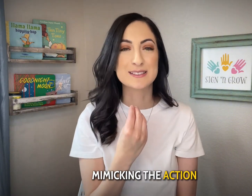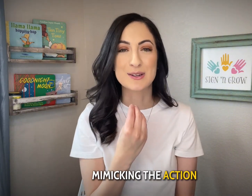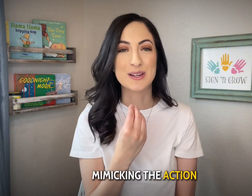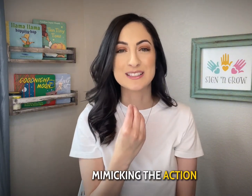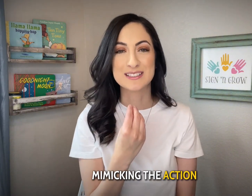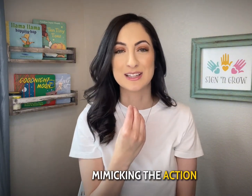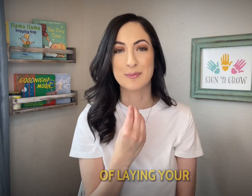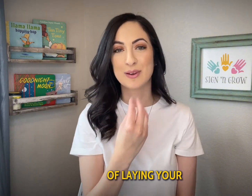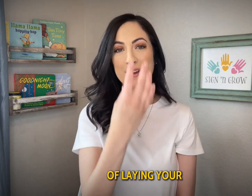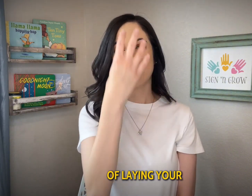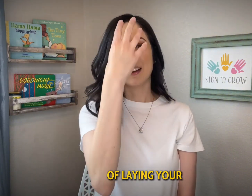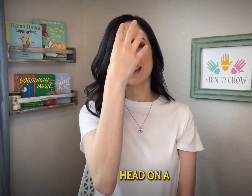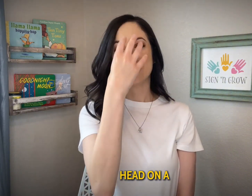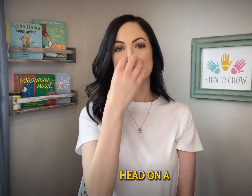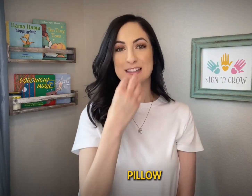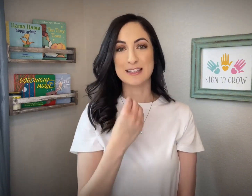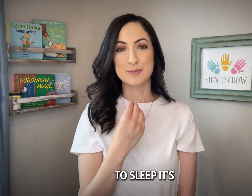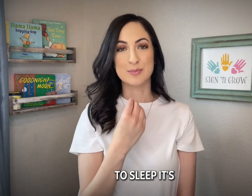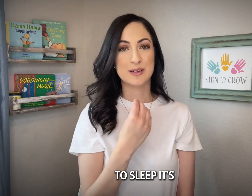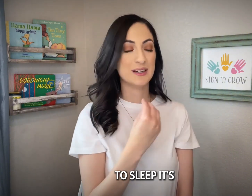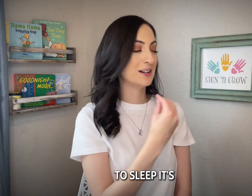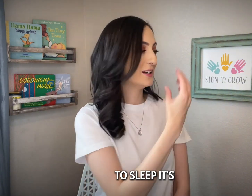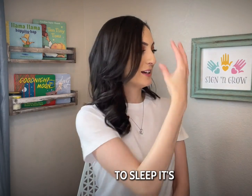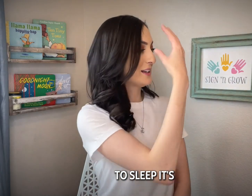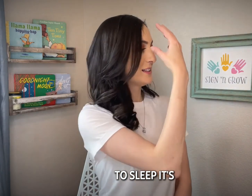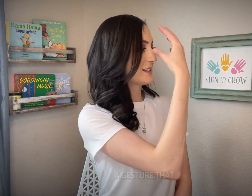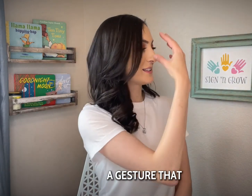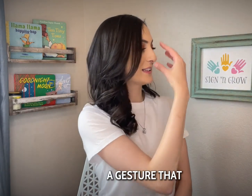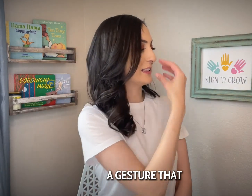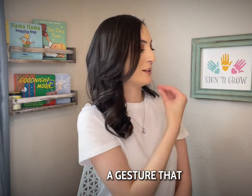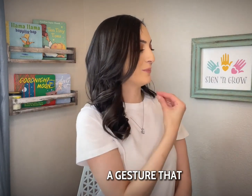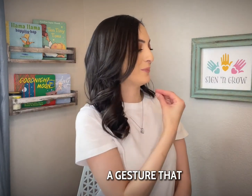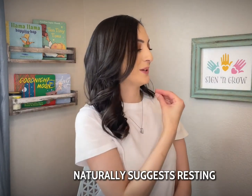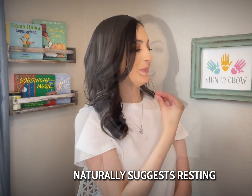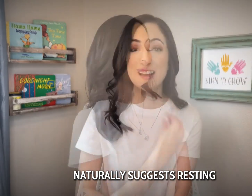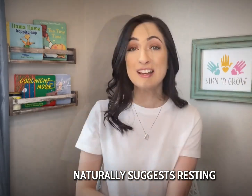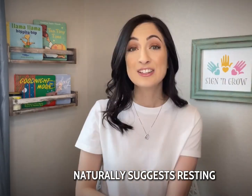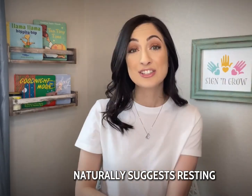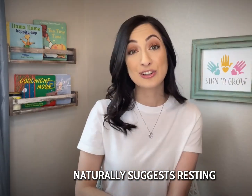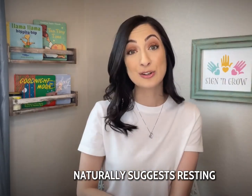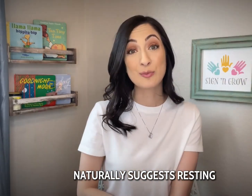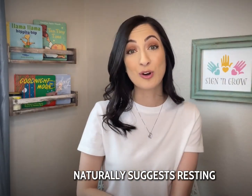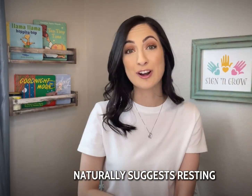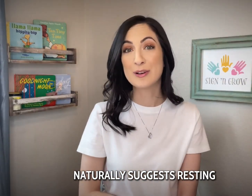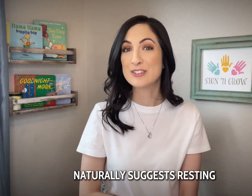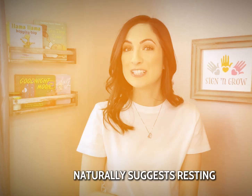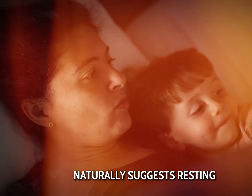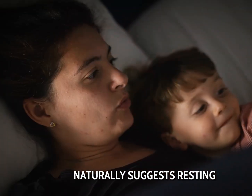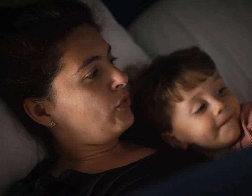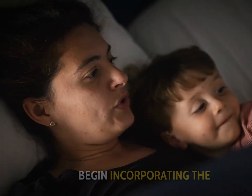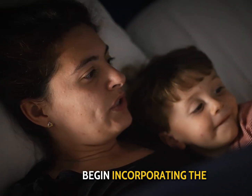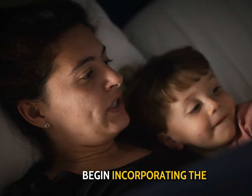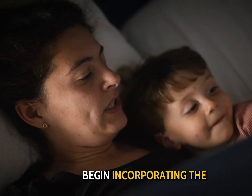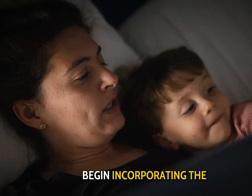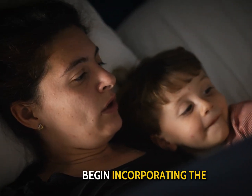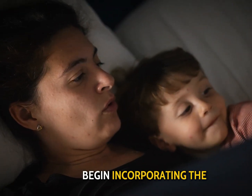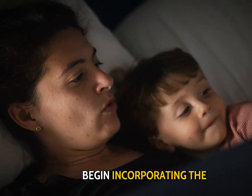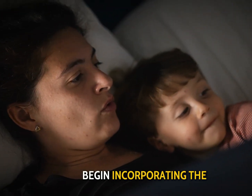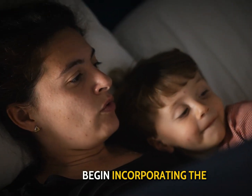the action of laying your head on a pillow to sleep. It's a gesture that naturally suggests resting. Begin incorporating the sign